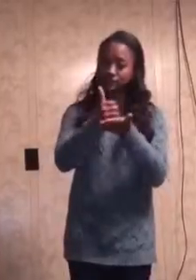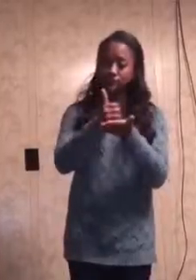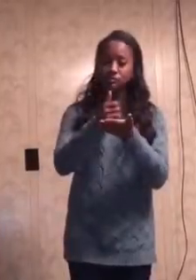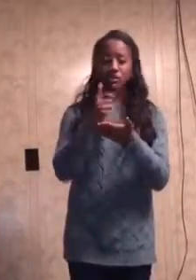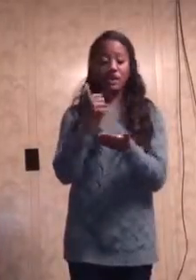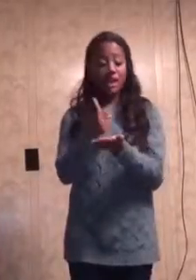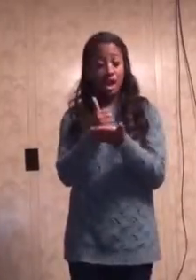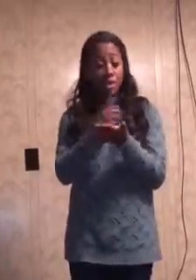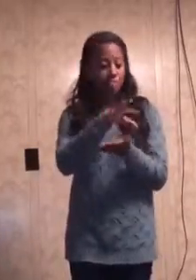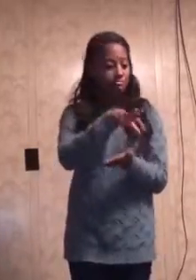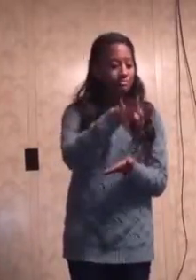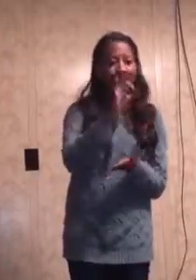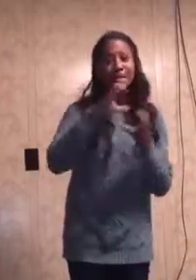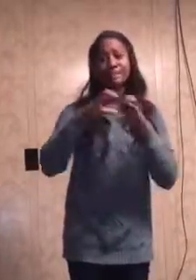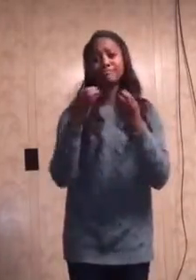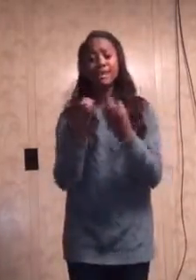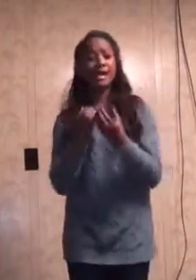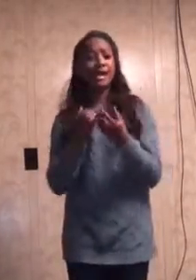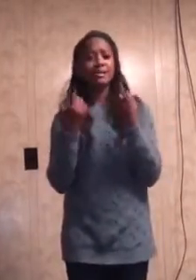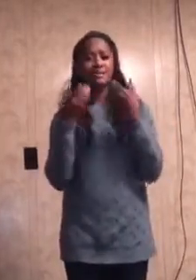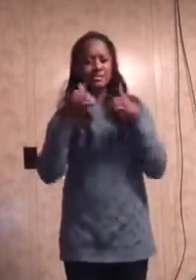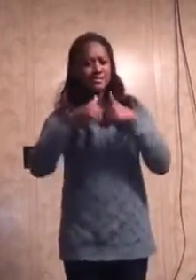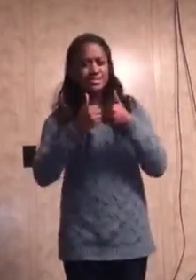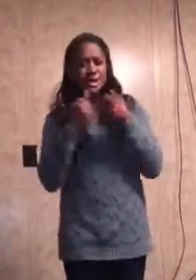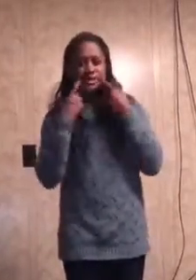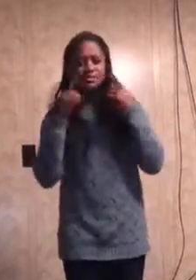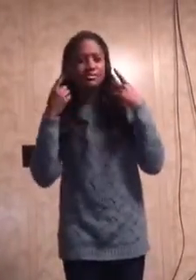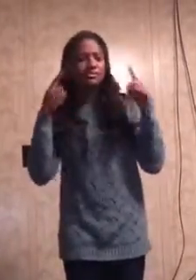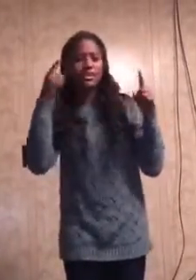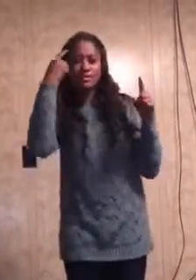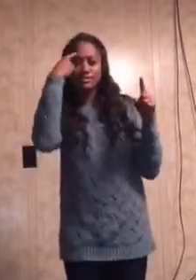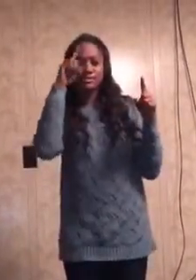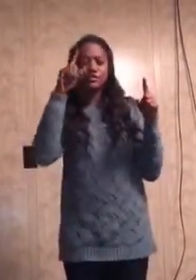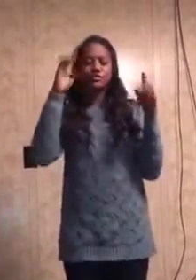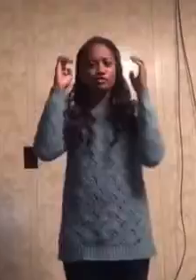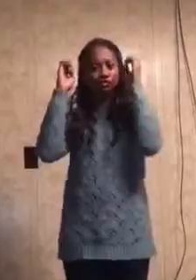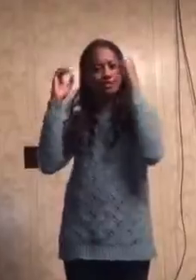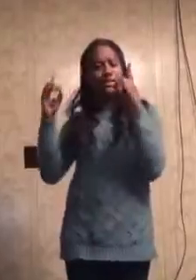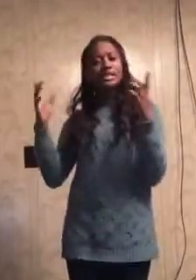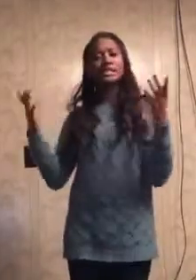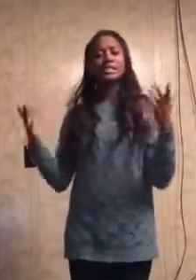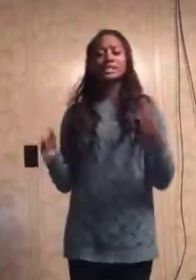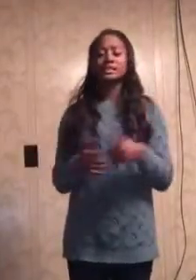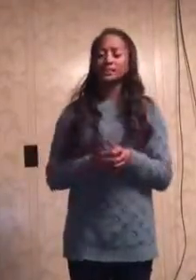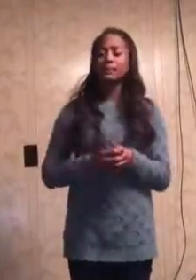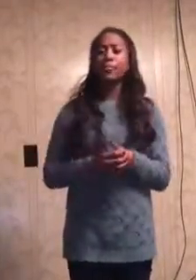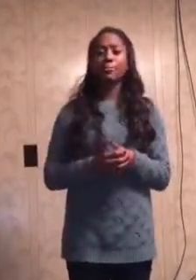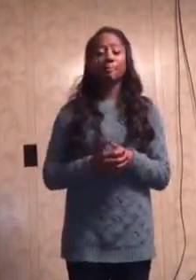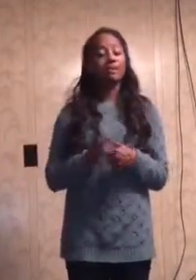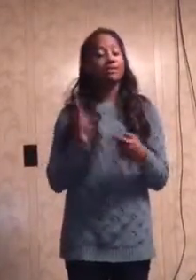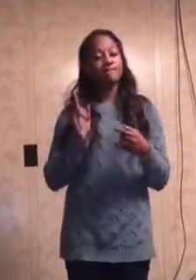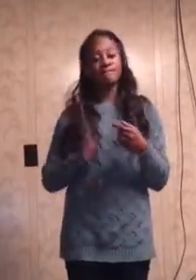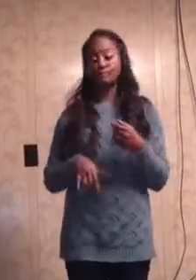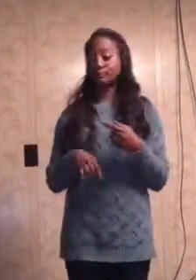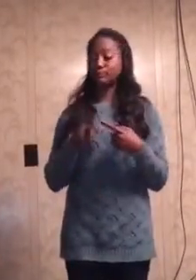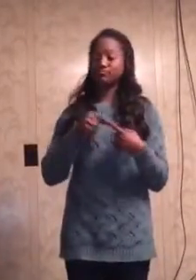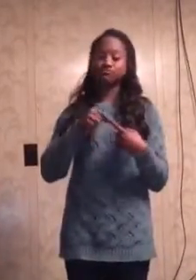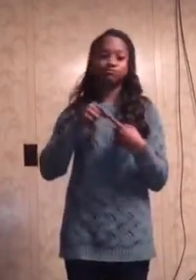classes, how to be successful as a student in higher ed, orientations, and things like that. But it's very important that you make that contact